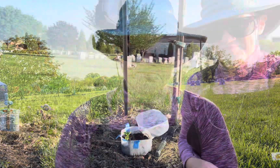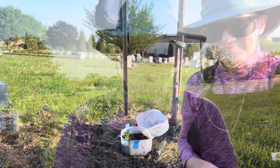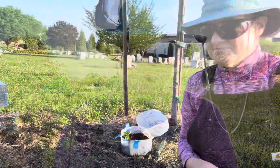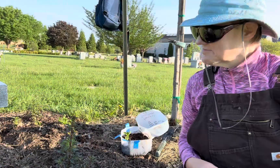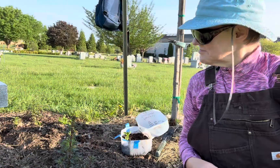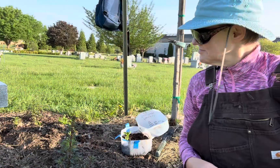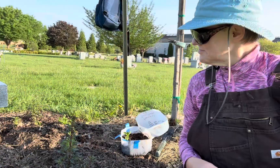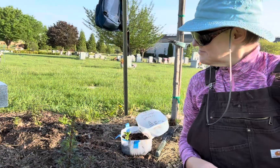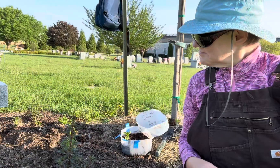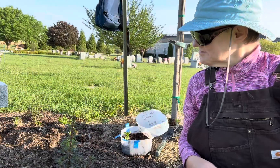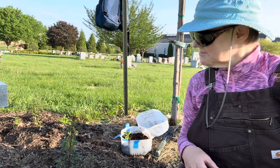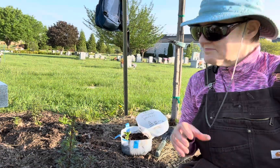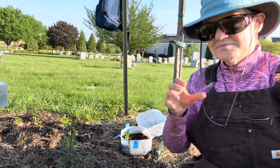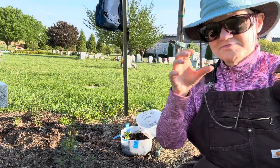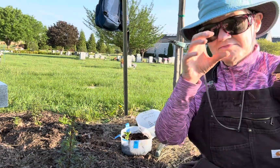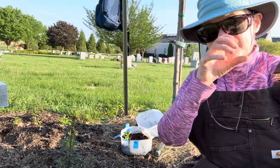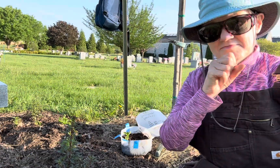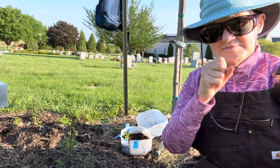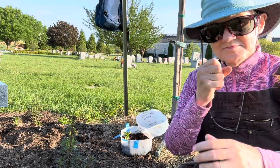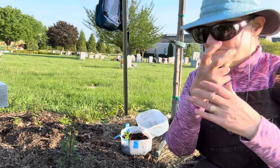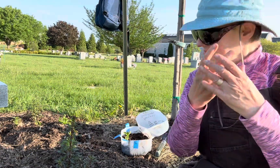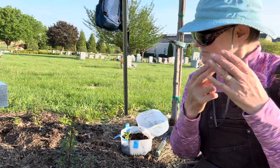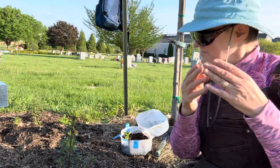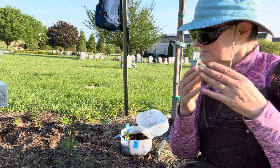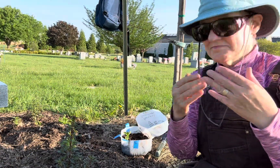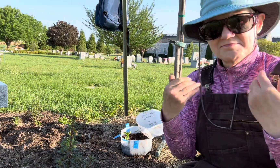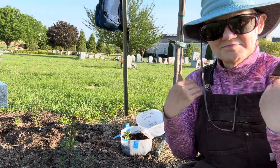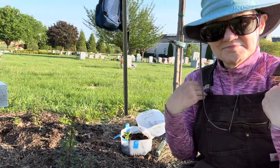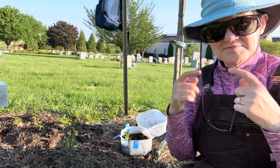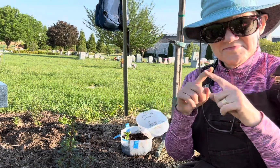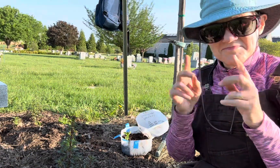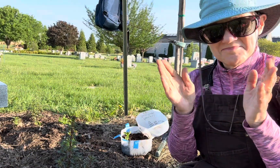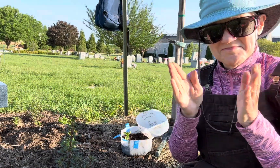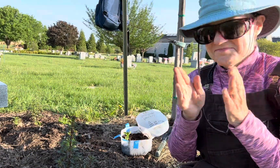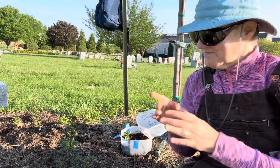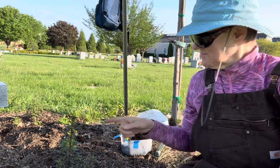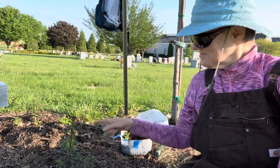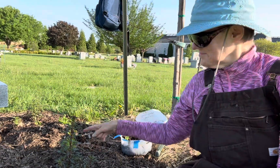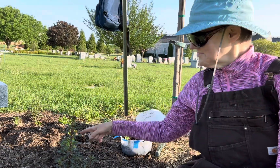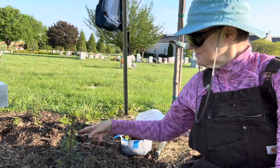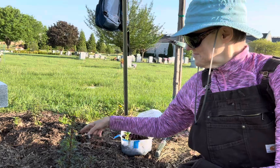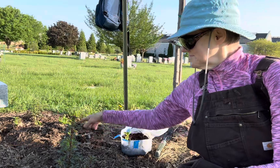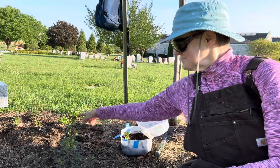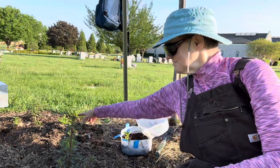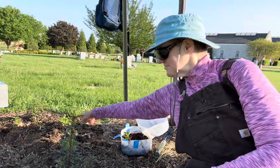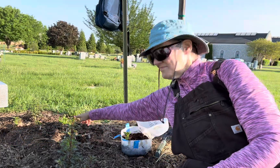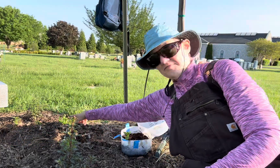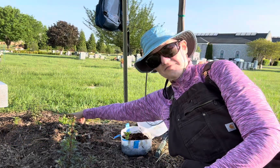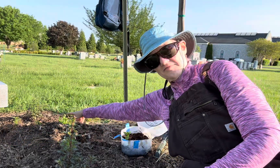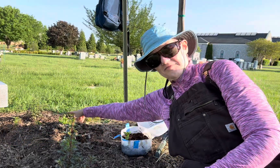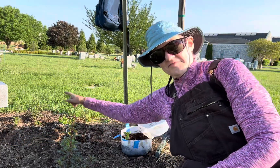and the soil over there is so shallow. I guess there's some in each corner. They're